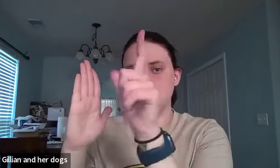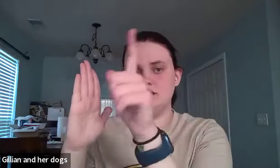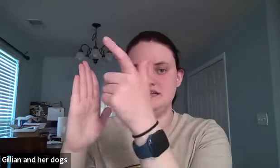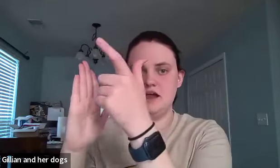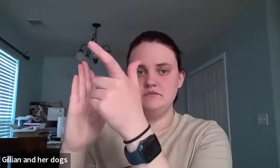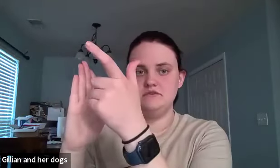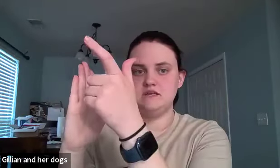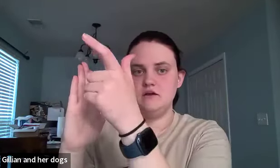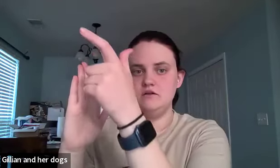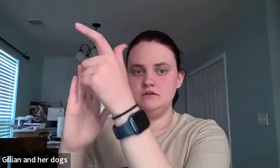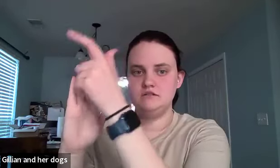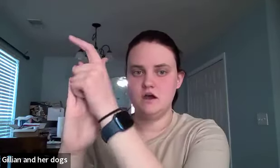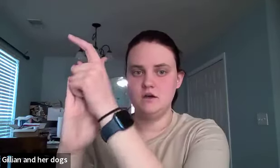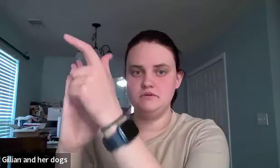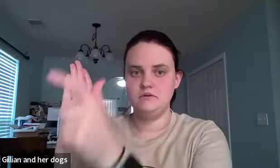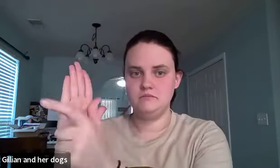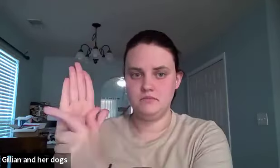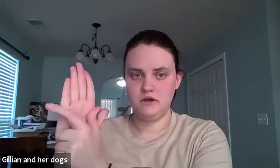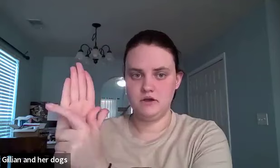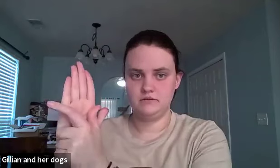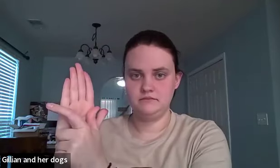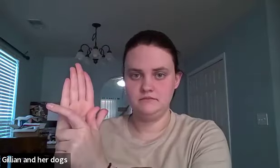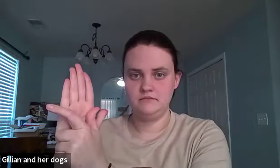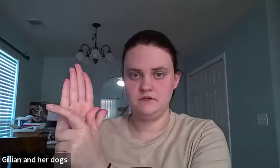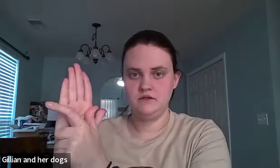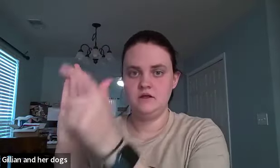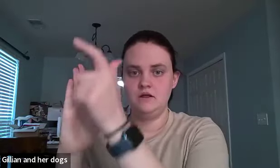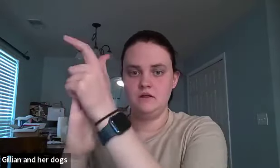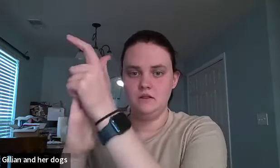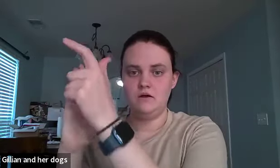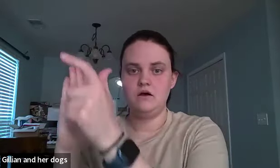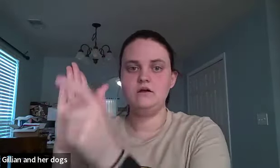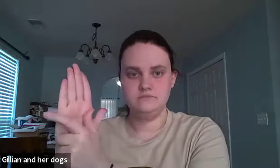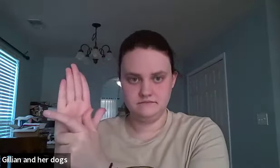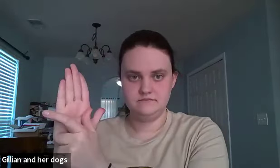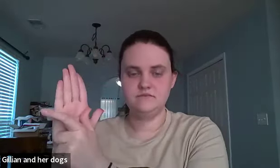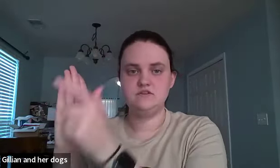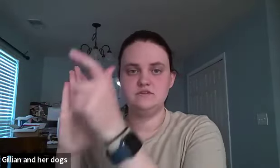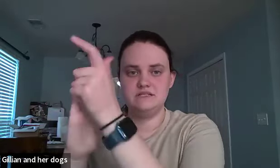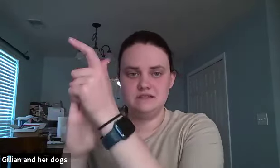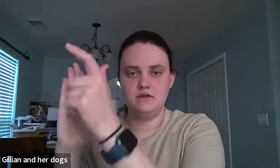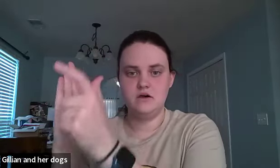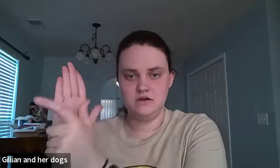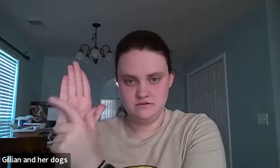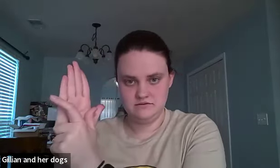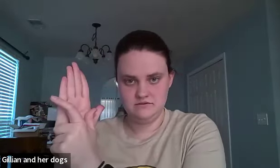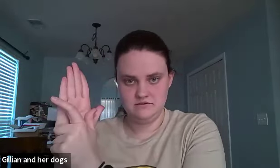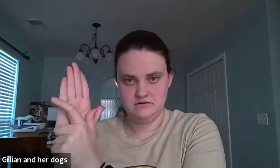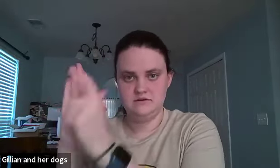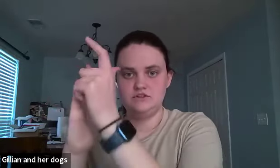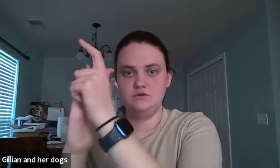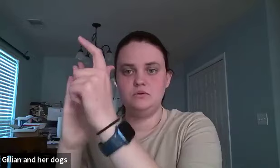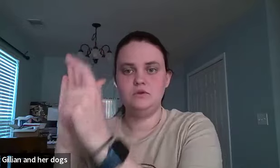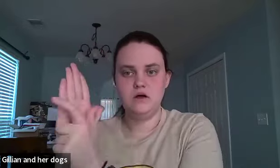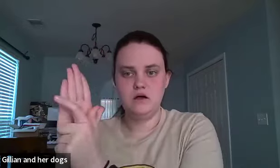You're going to tap this L top, bottom. Law. So this is law. So